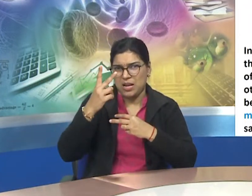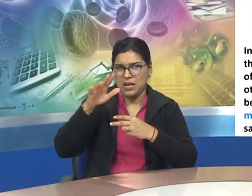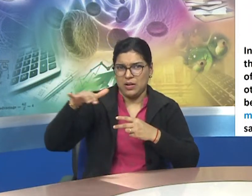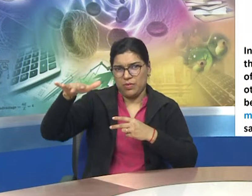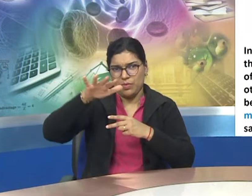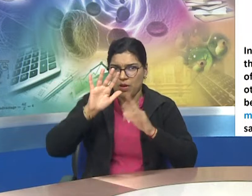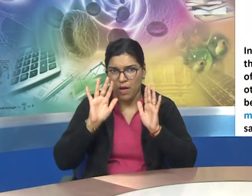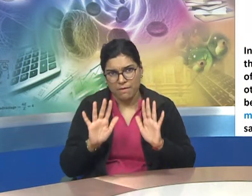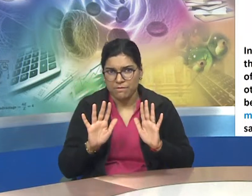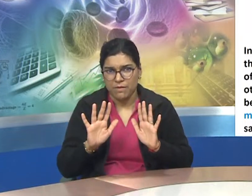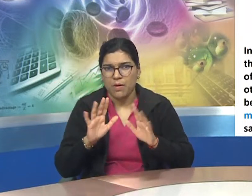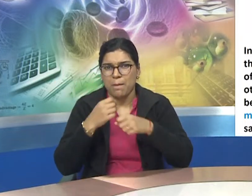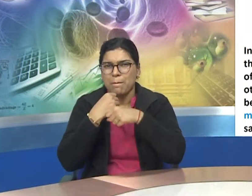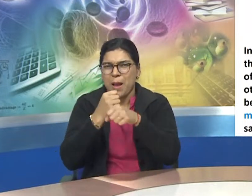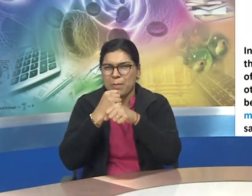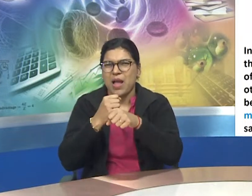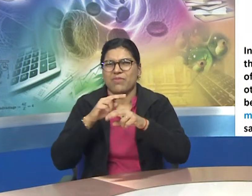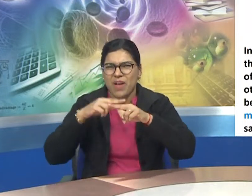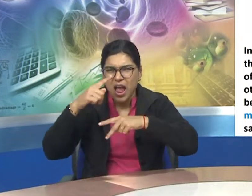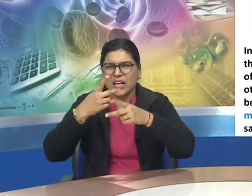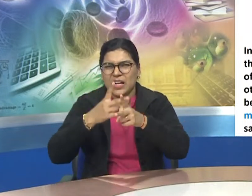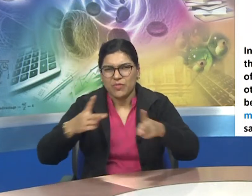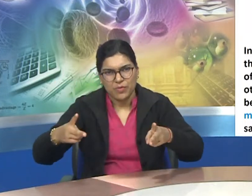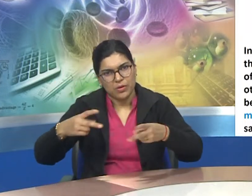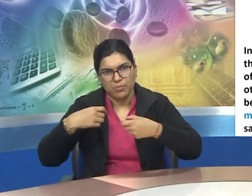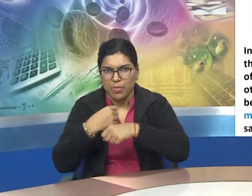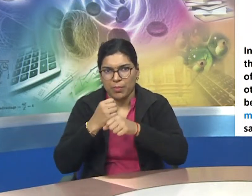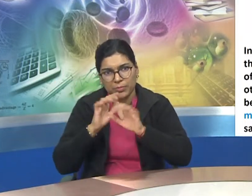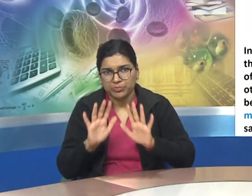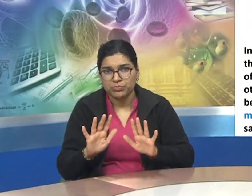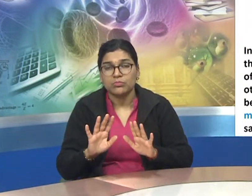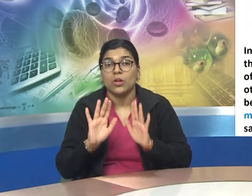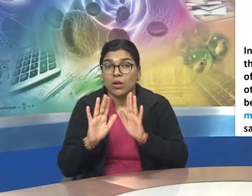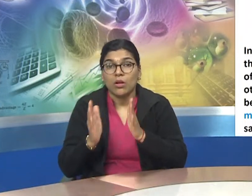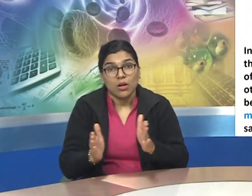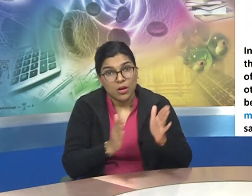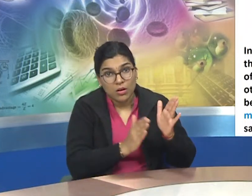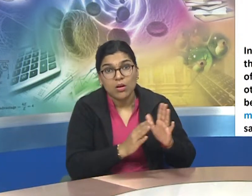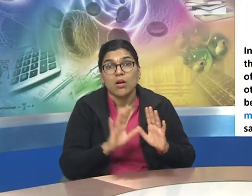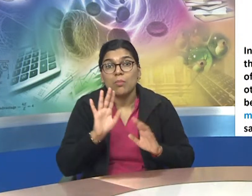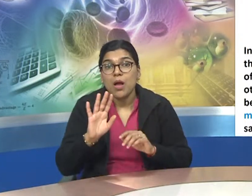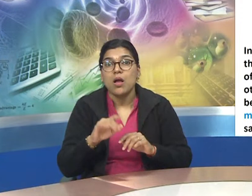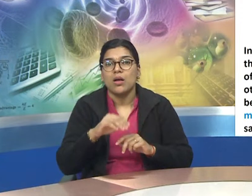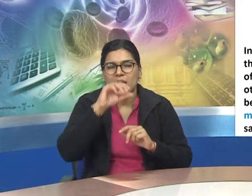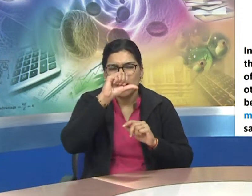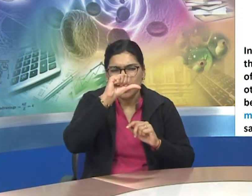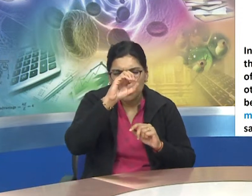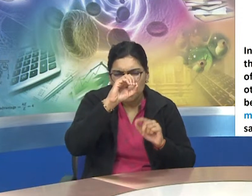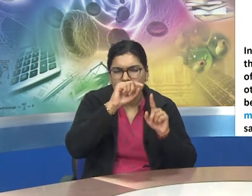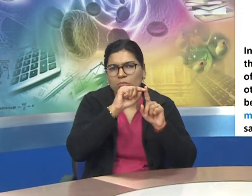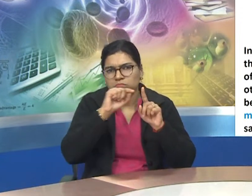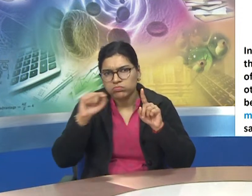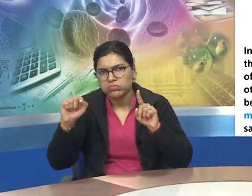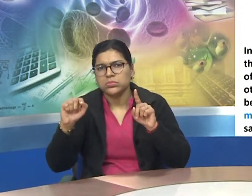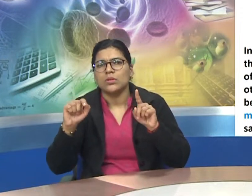It would take a forest of 90 millions to 170 million